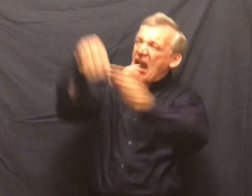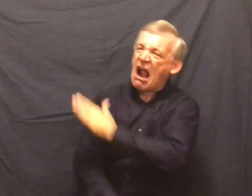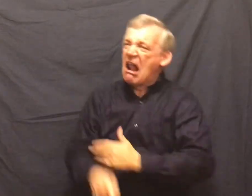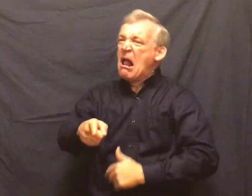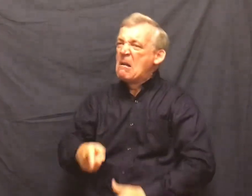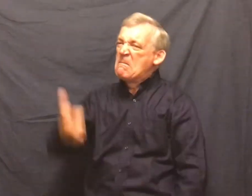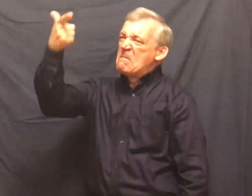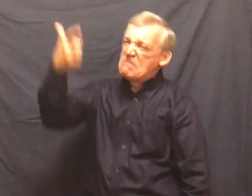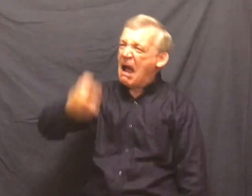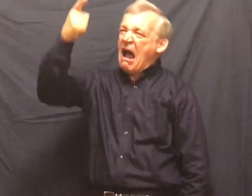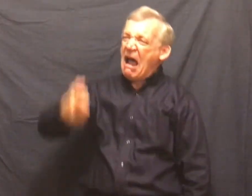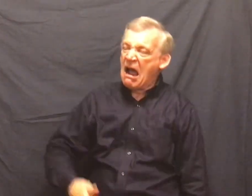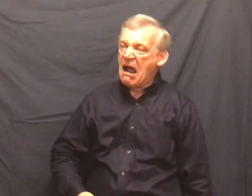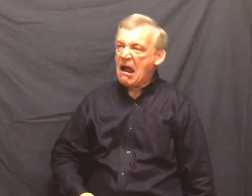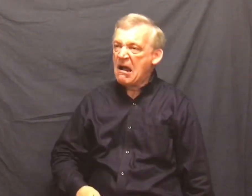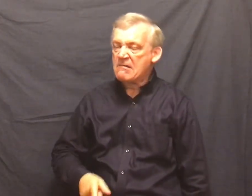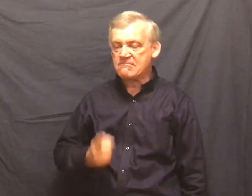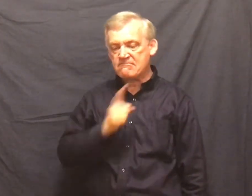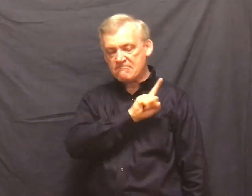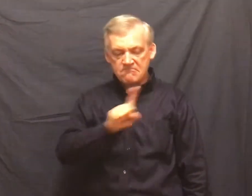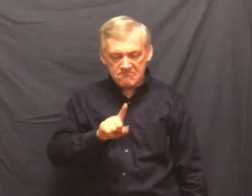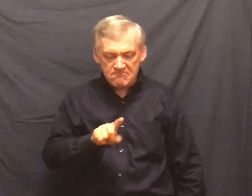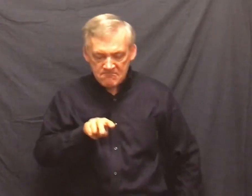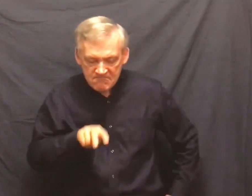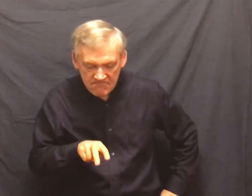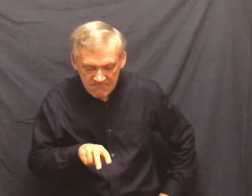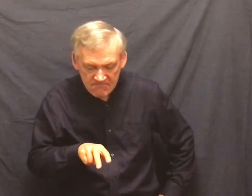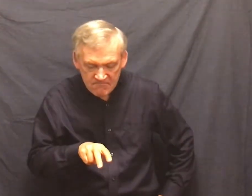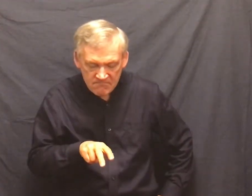He went over and looked down at Lenny, and then he looked back at George.